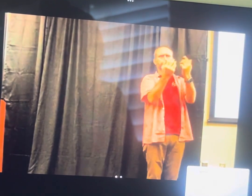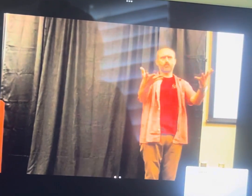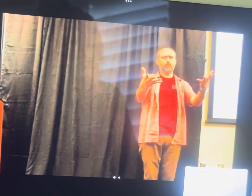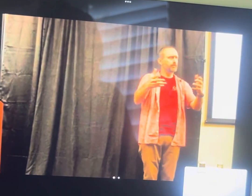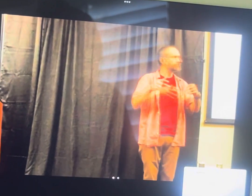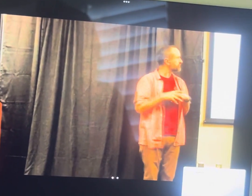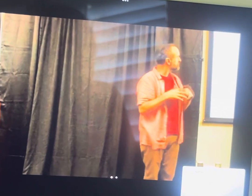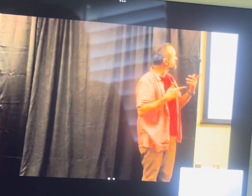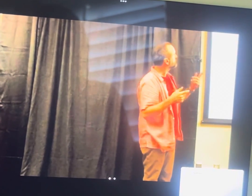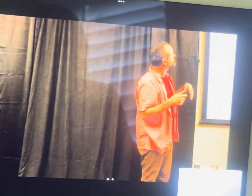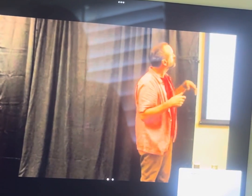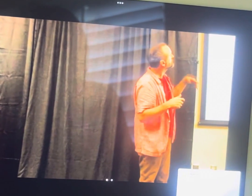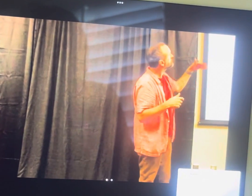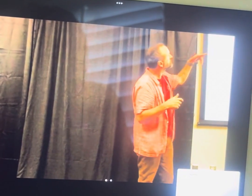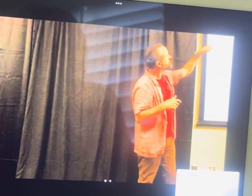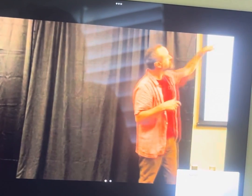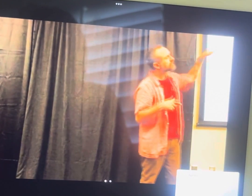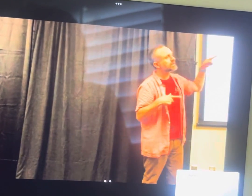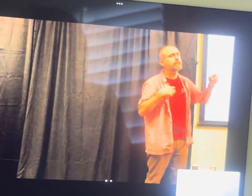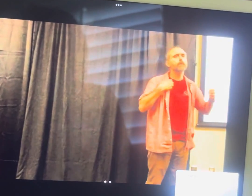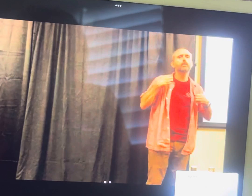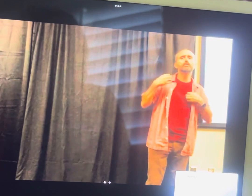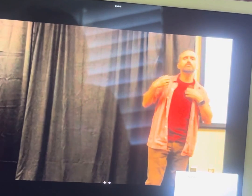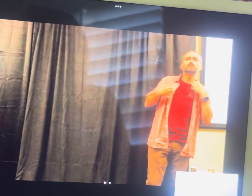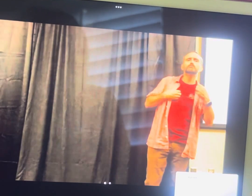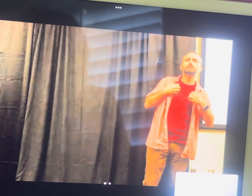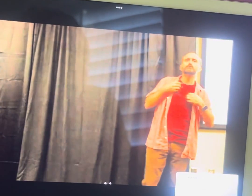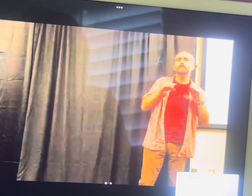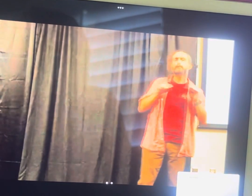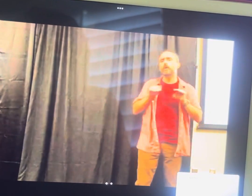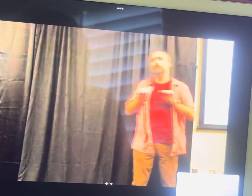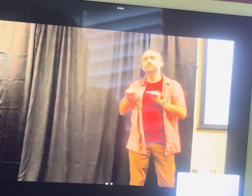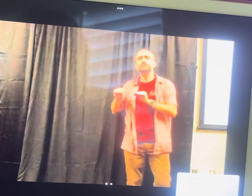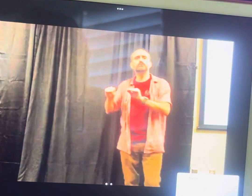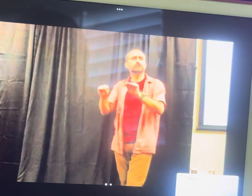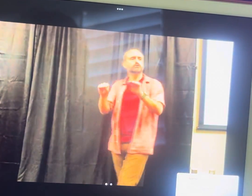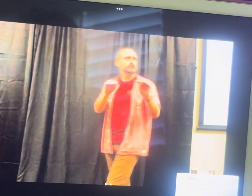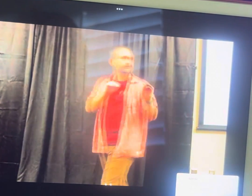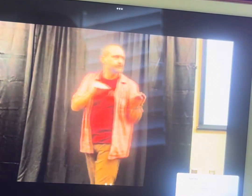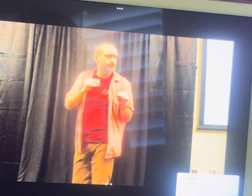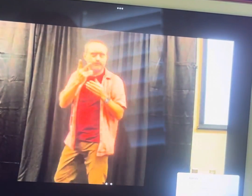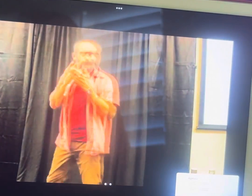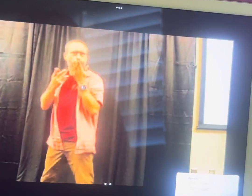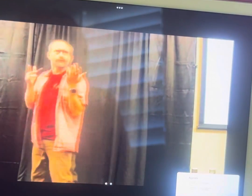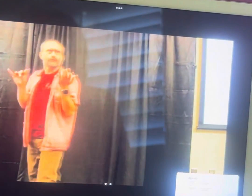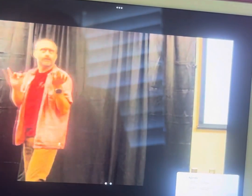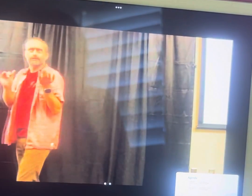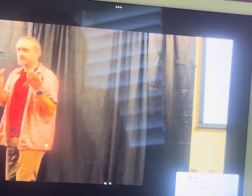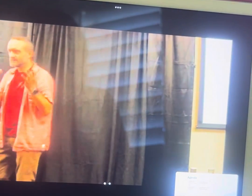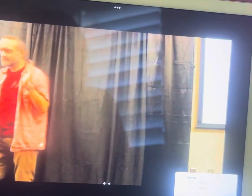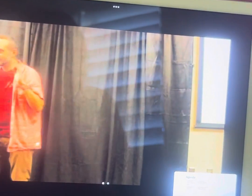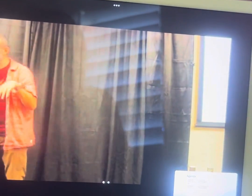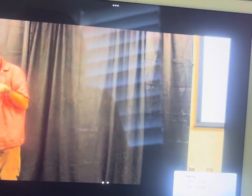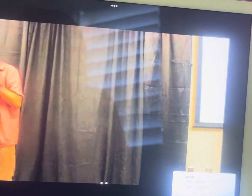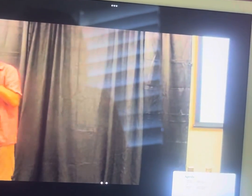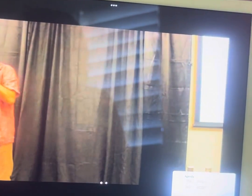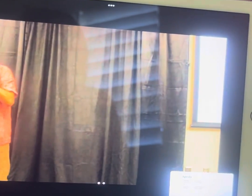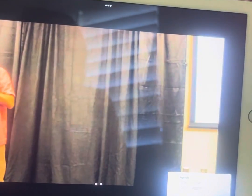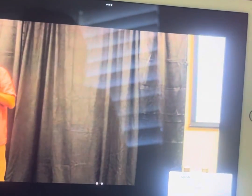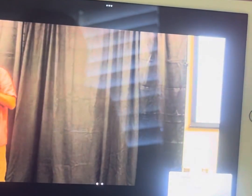And really, we'll discuss what the goals for this workshop looks like. We'll discuss emotions and movement and really what